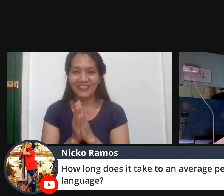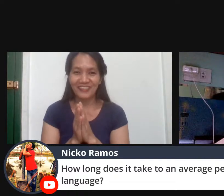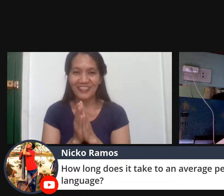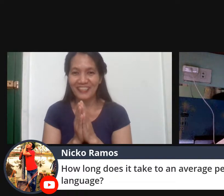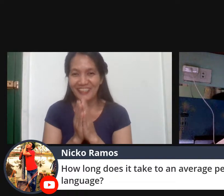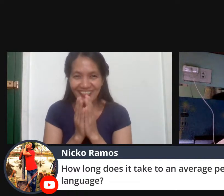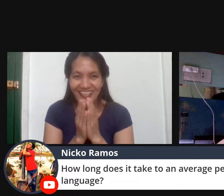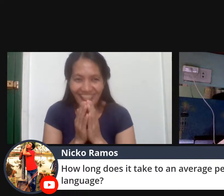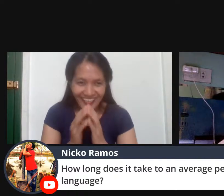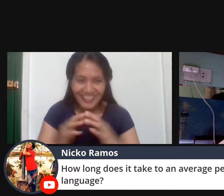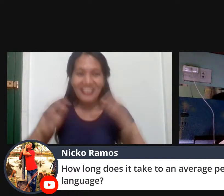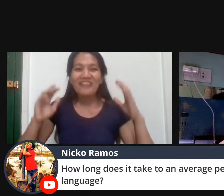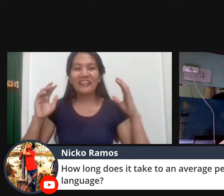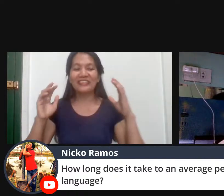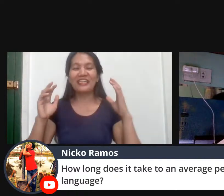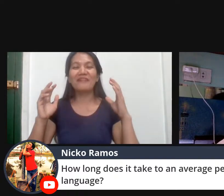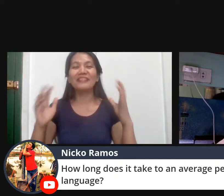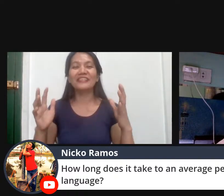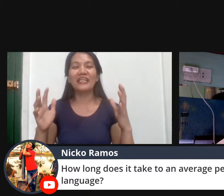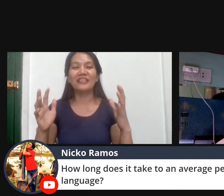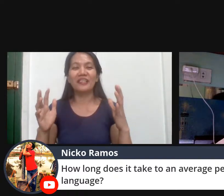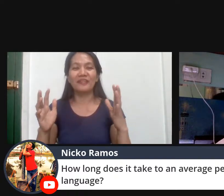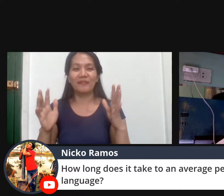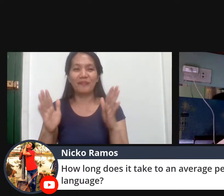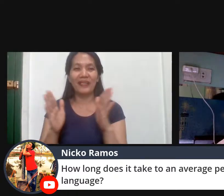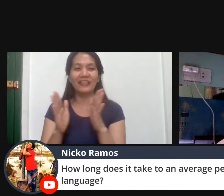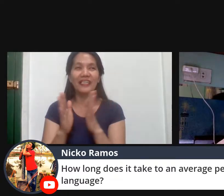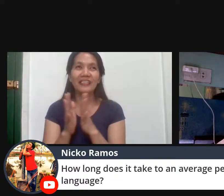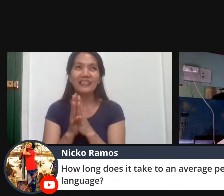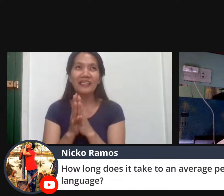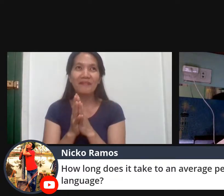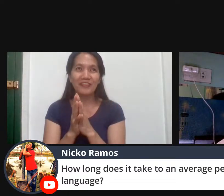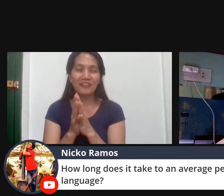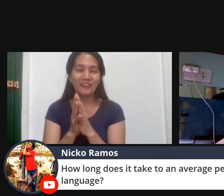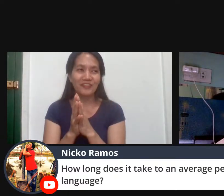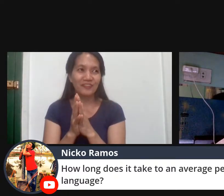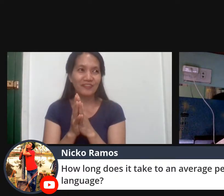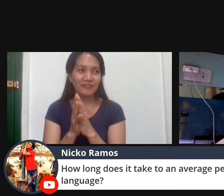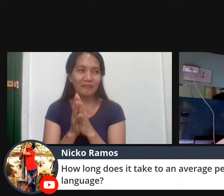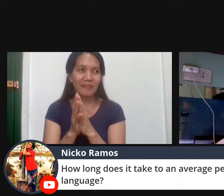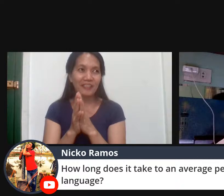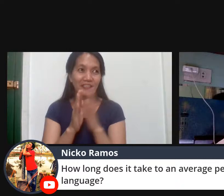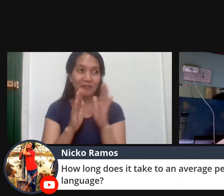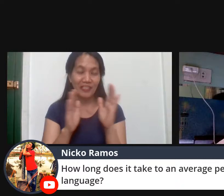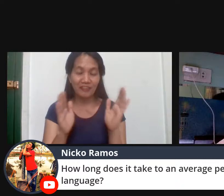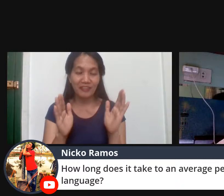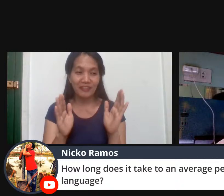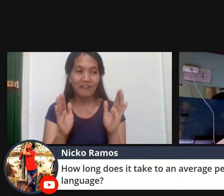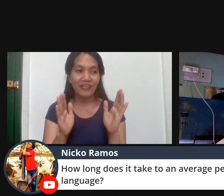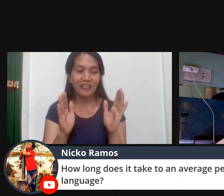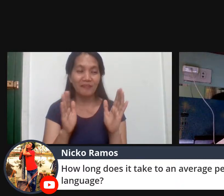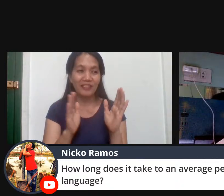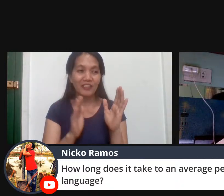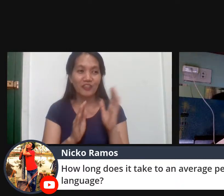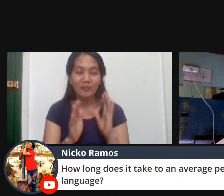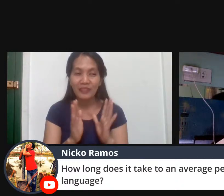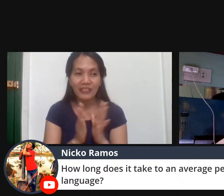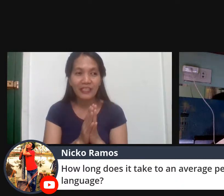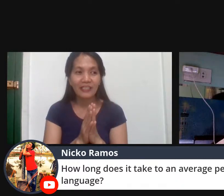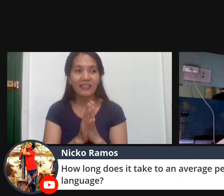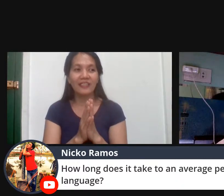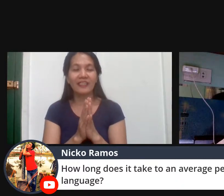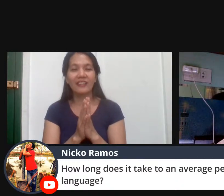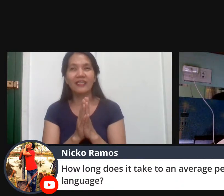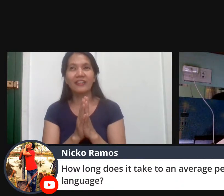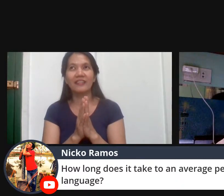Pagaling ni Sir JD. Pag sinabing signer, parang kanina meron doon, may term tayong define, may